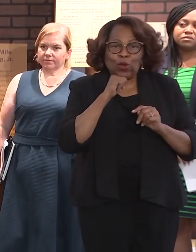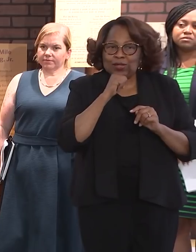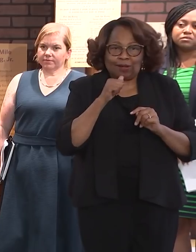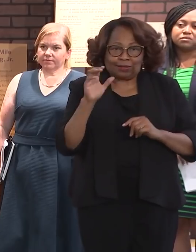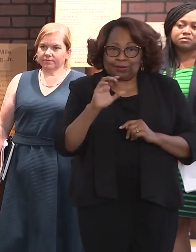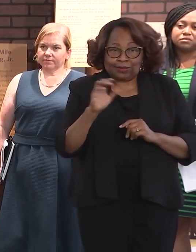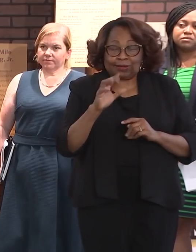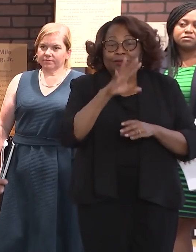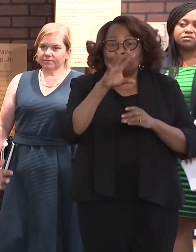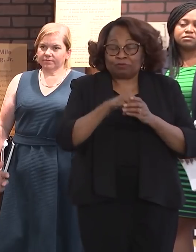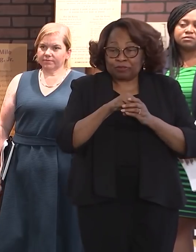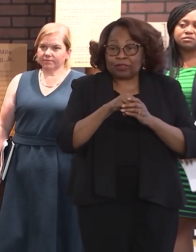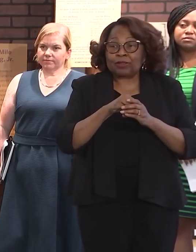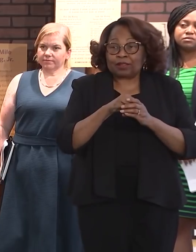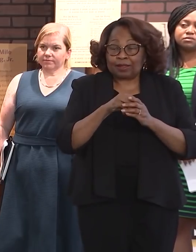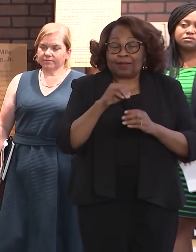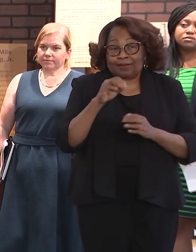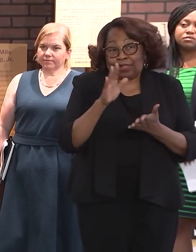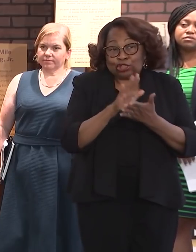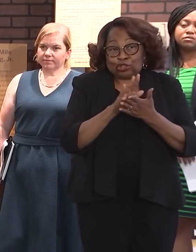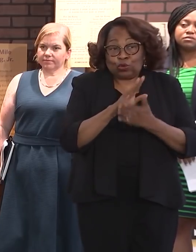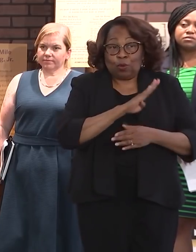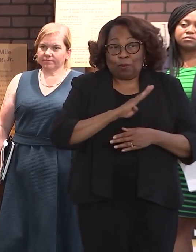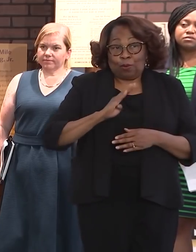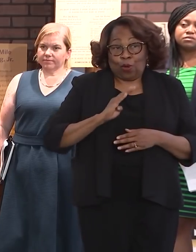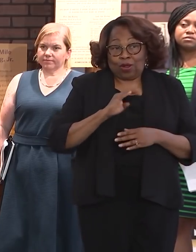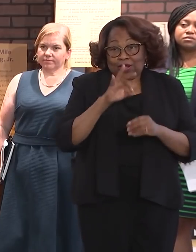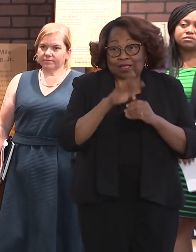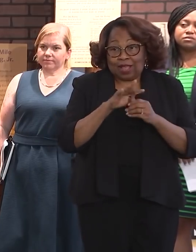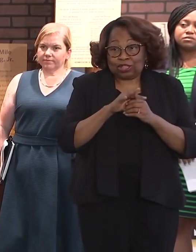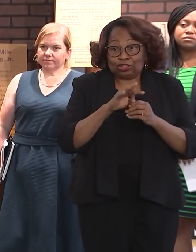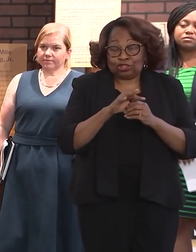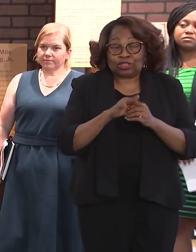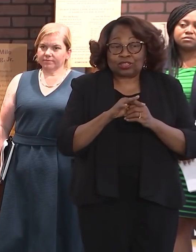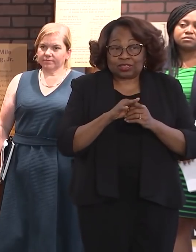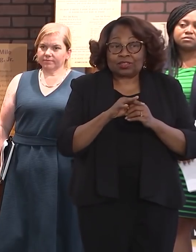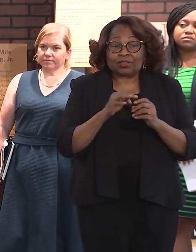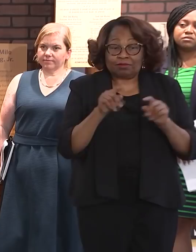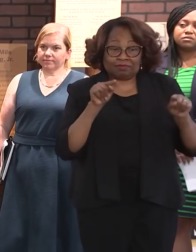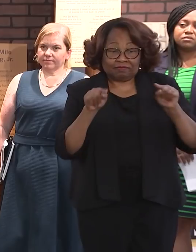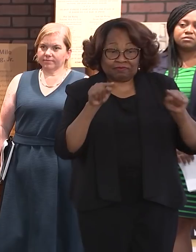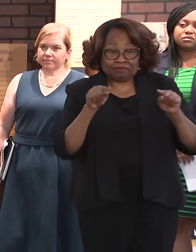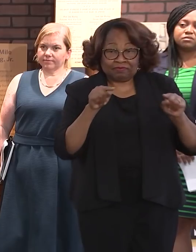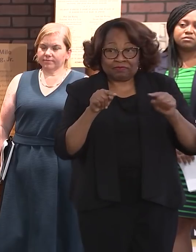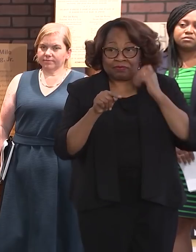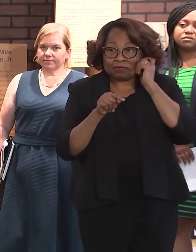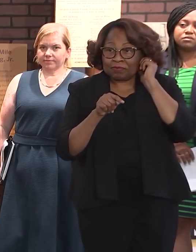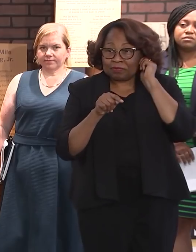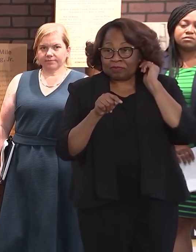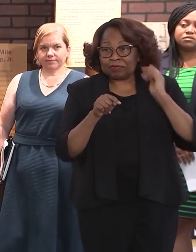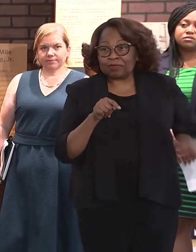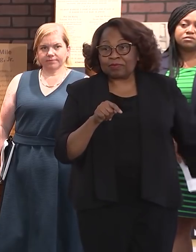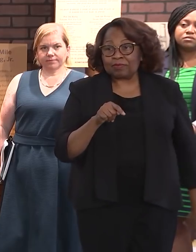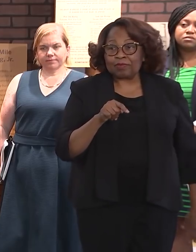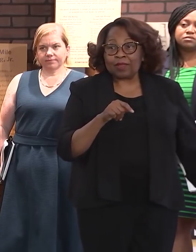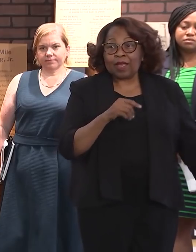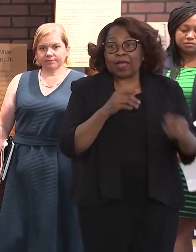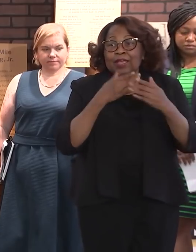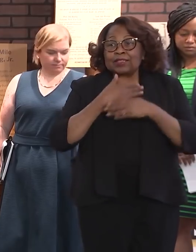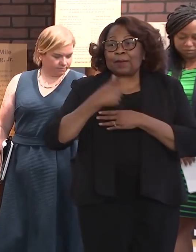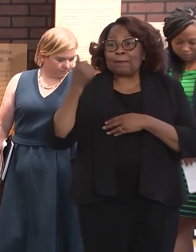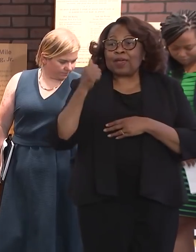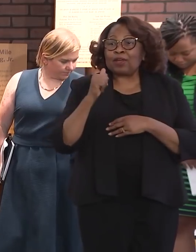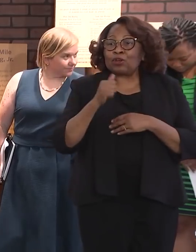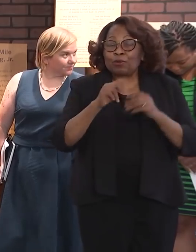residents to participate in school board elections, gets them both to a better place. Do you feel like